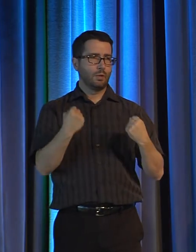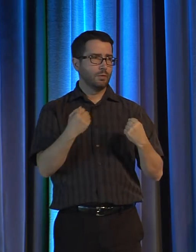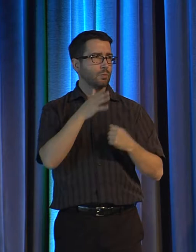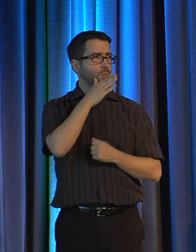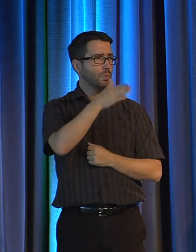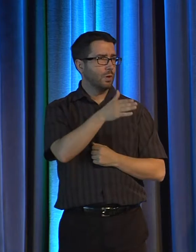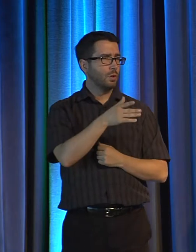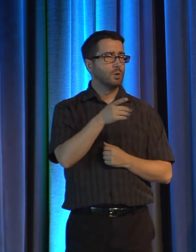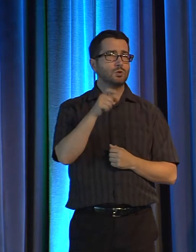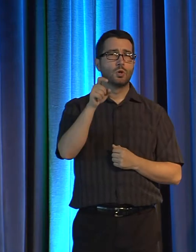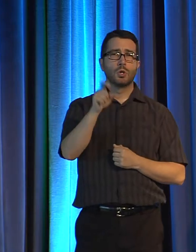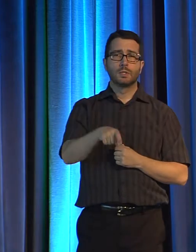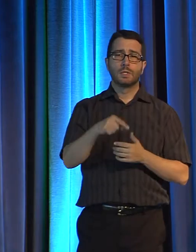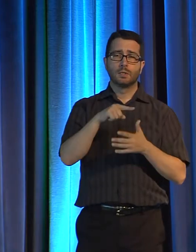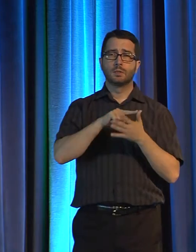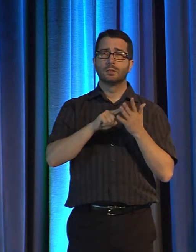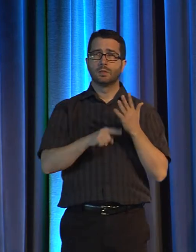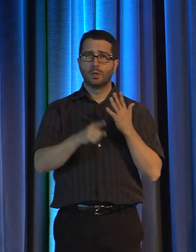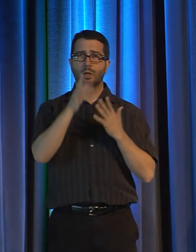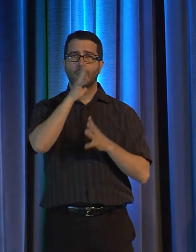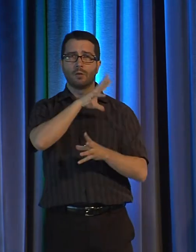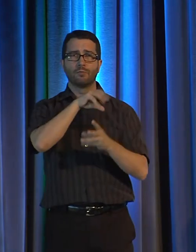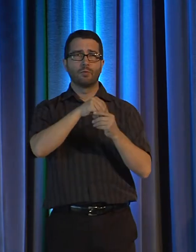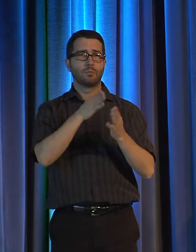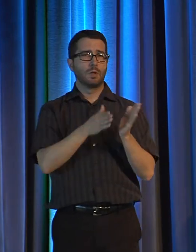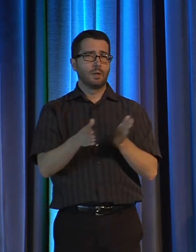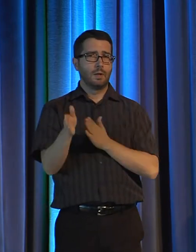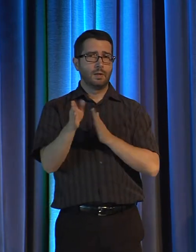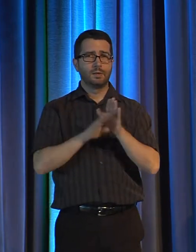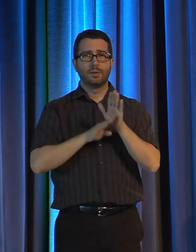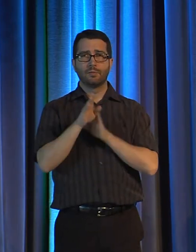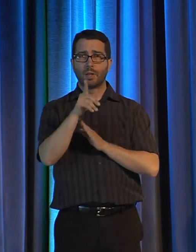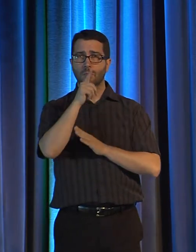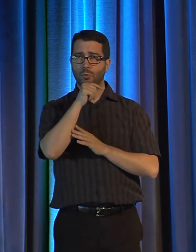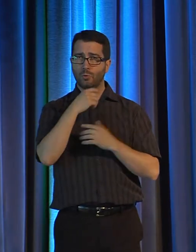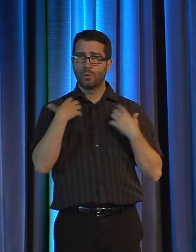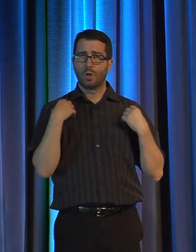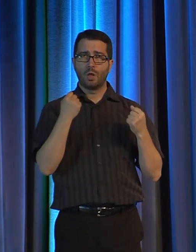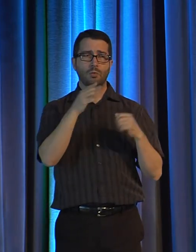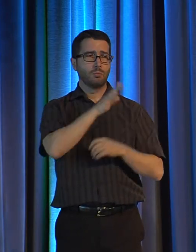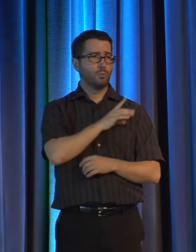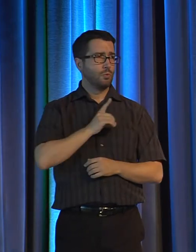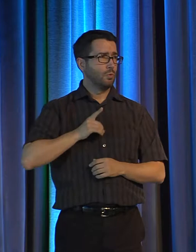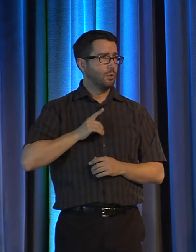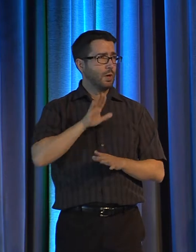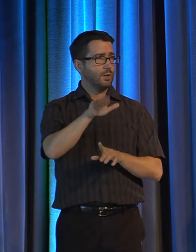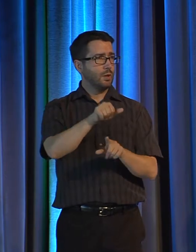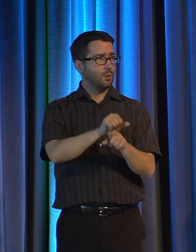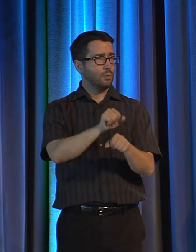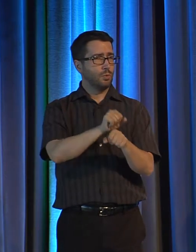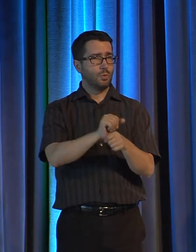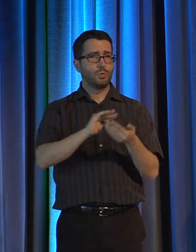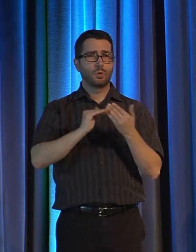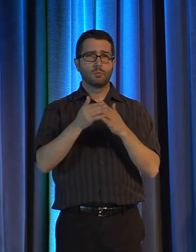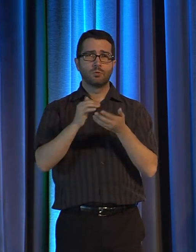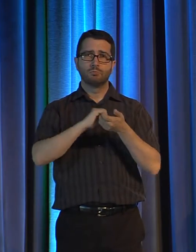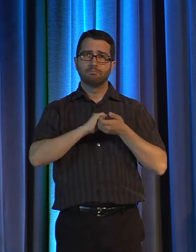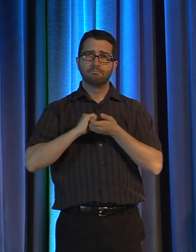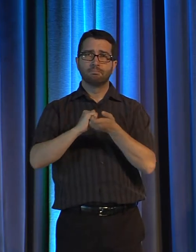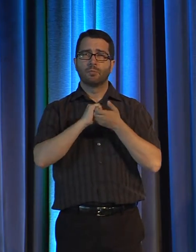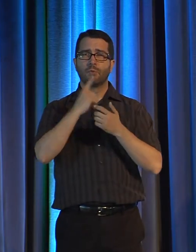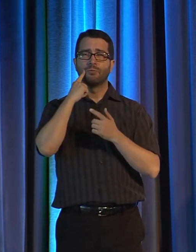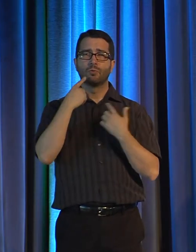are reflected in the community health plans developed by the community health boards and in the work they do with community partners to promote health and